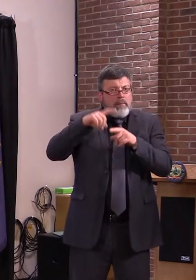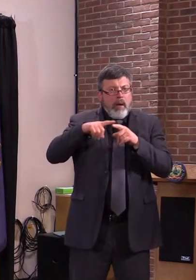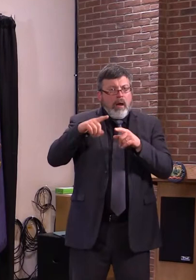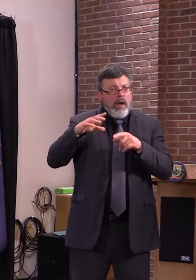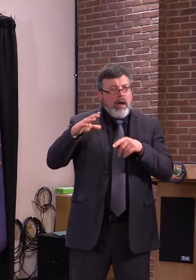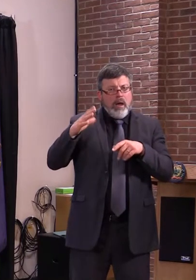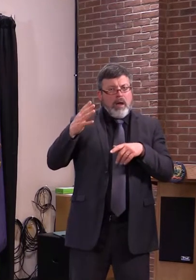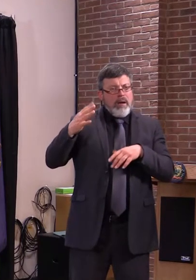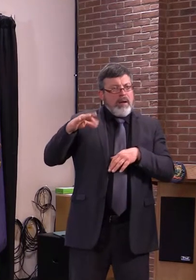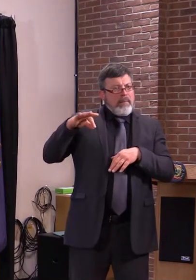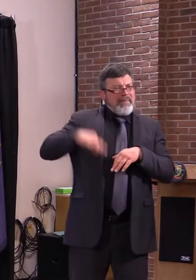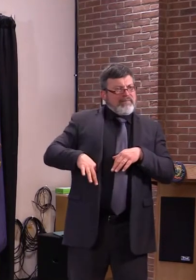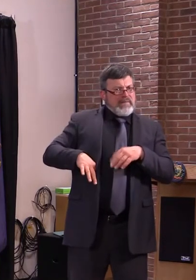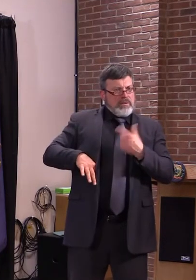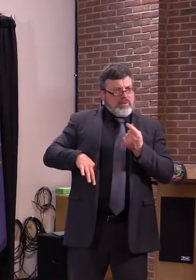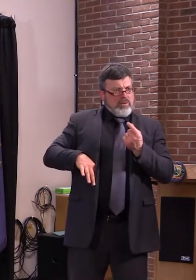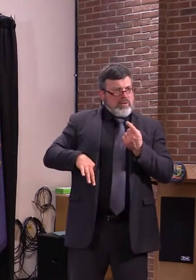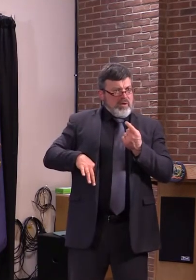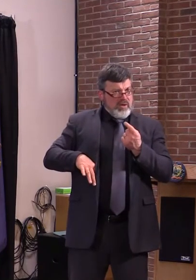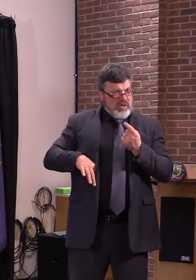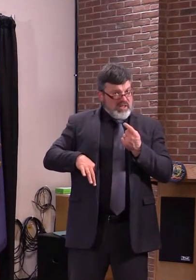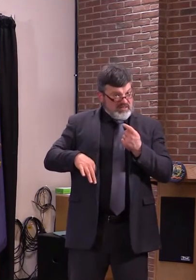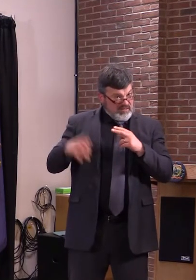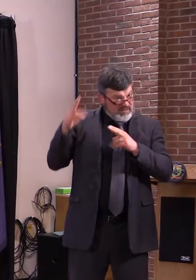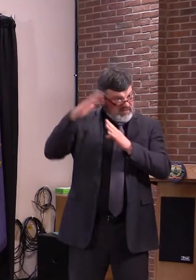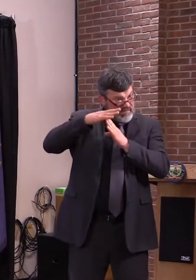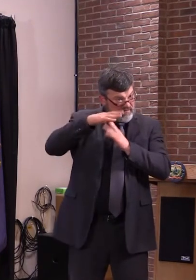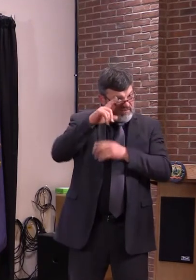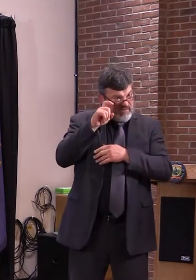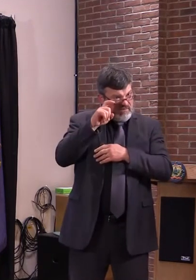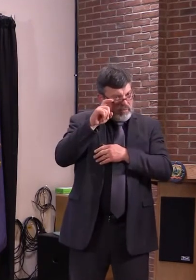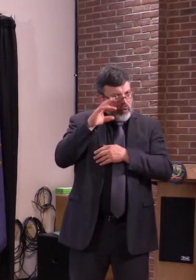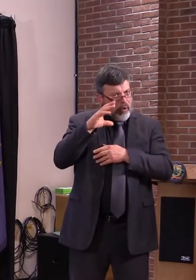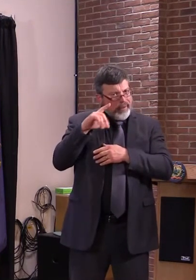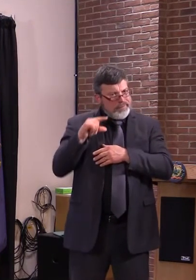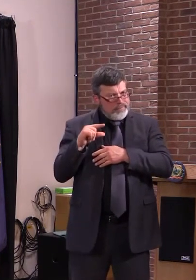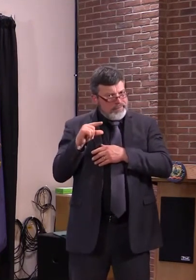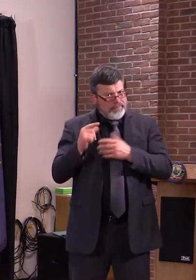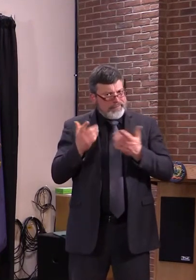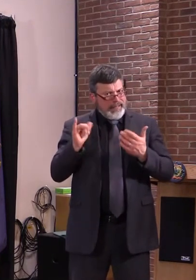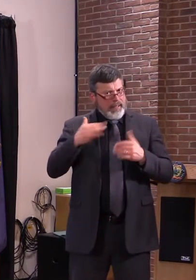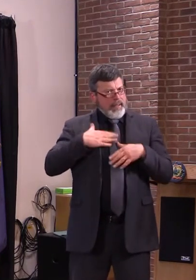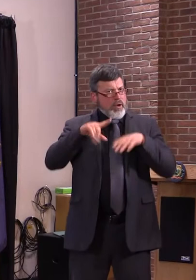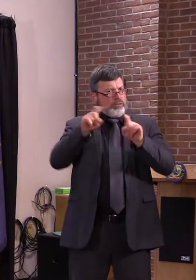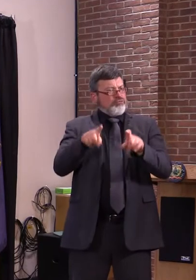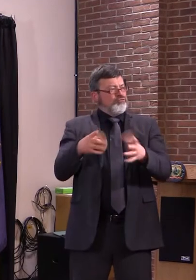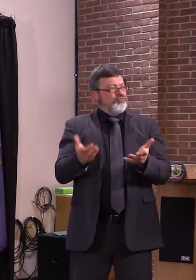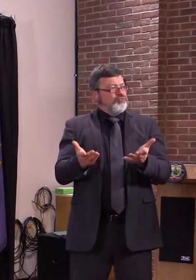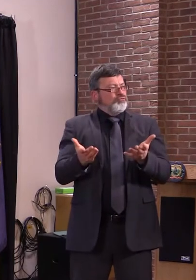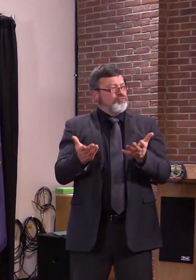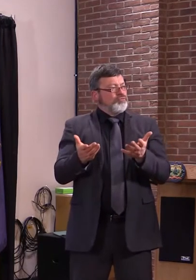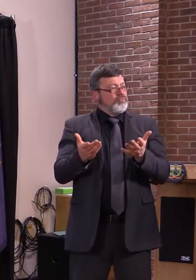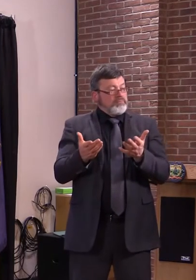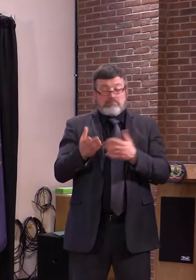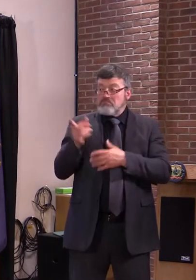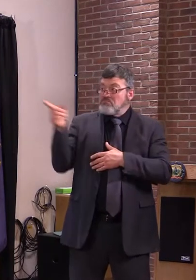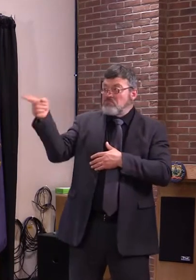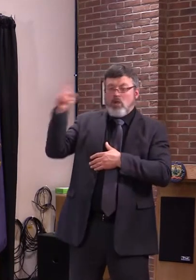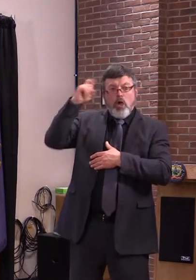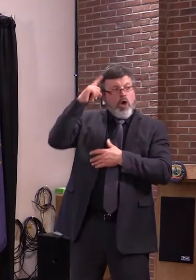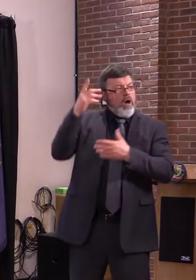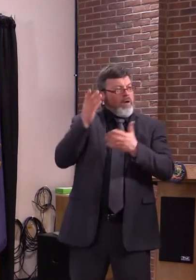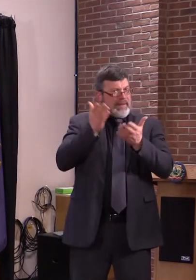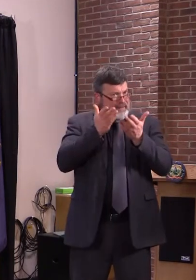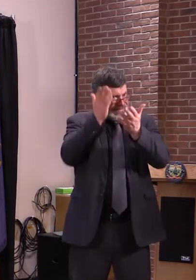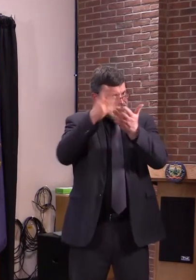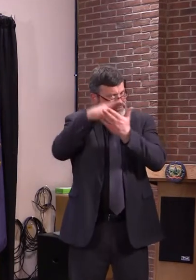Vermont's economic recovery. The infrastructure projects proposed by the governor are critical, and they are